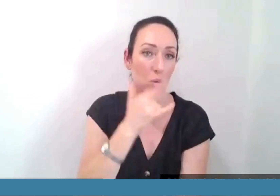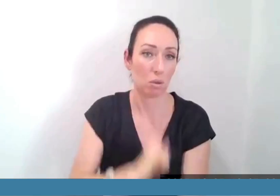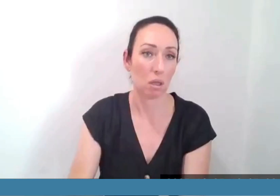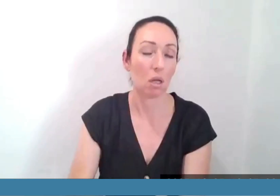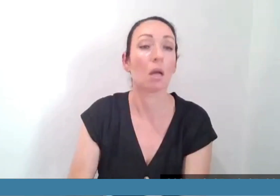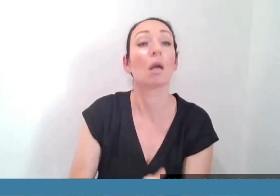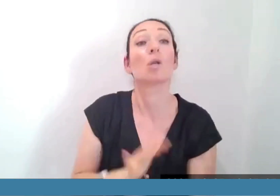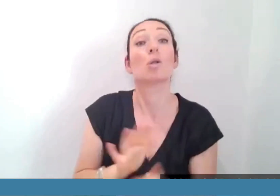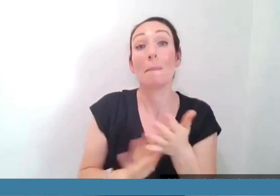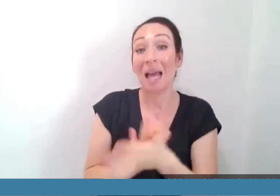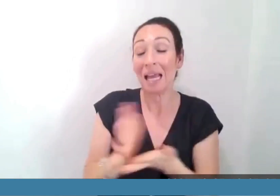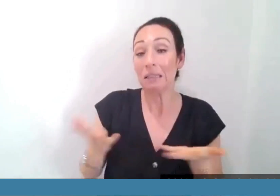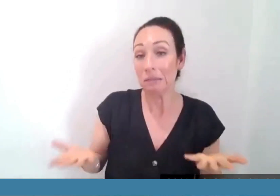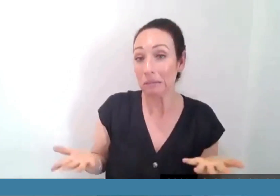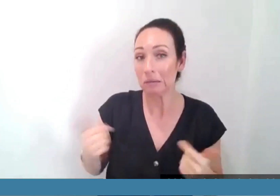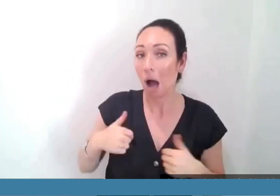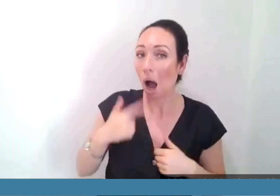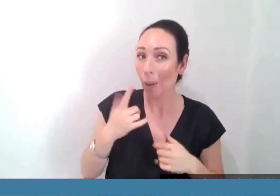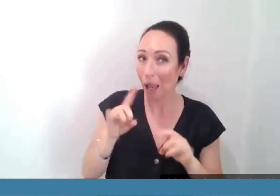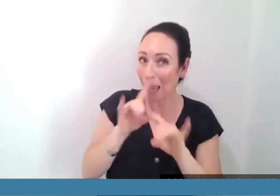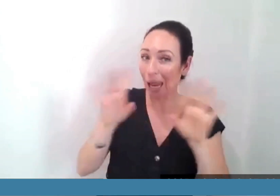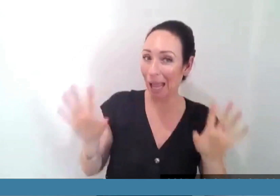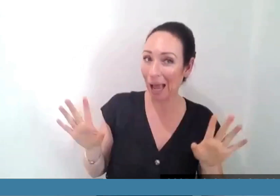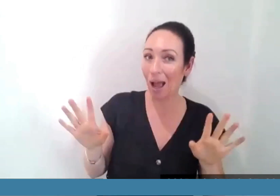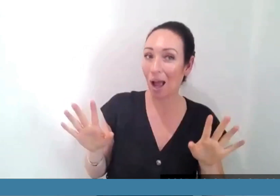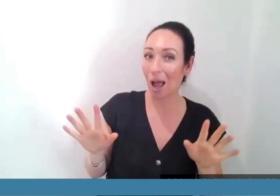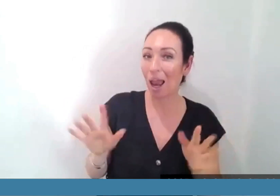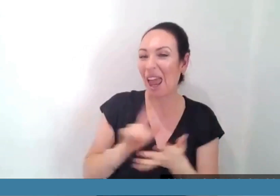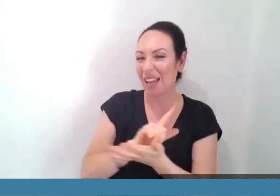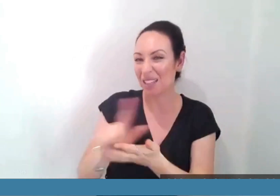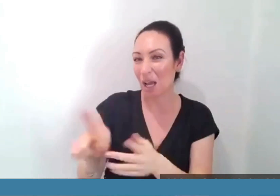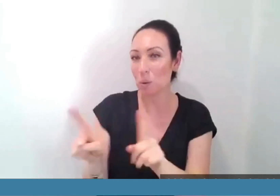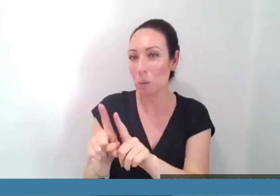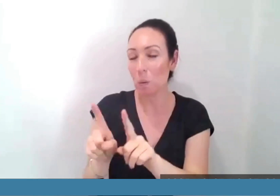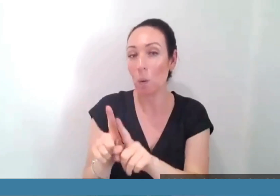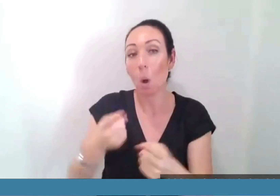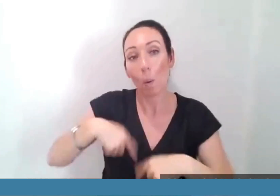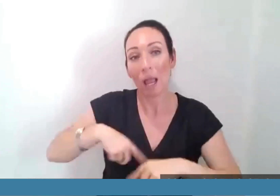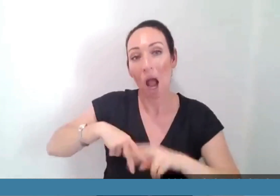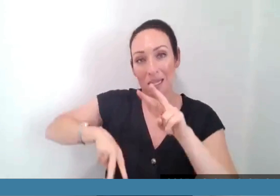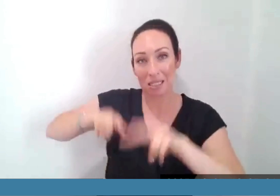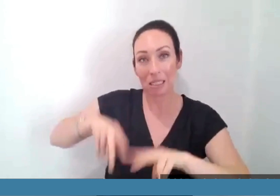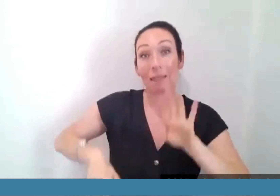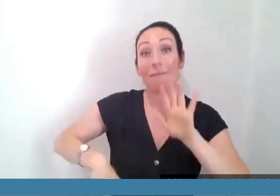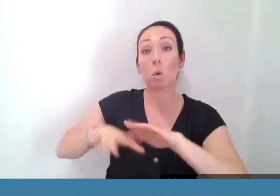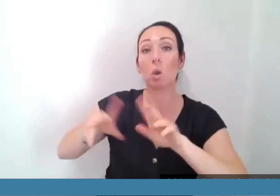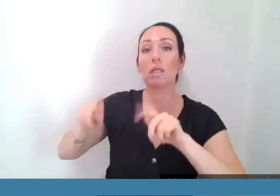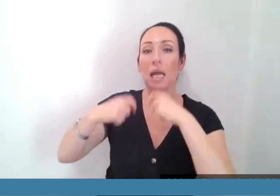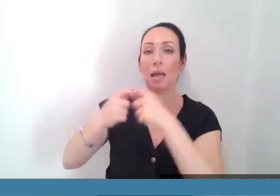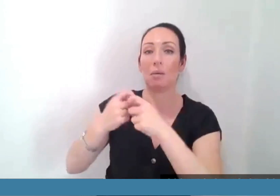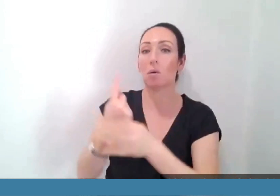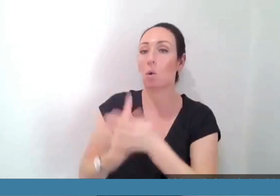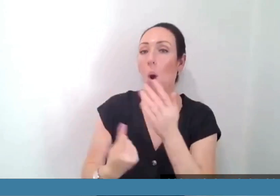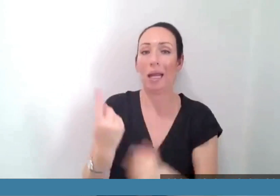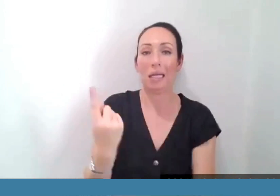Having said that, as I'll highlight later, we are assessing the team as a whole. So you can have